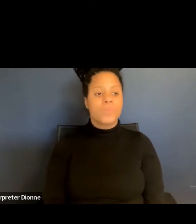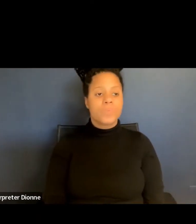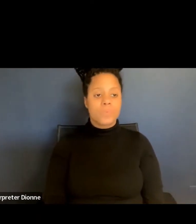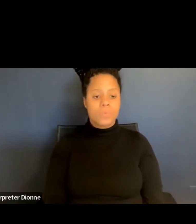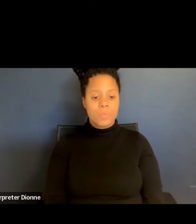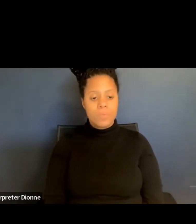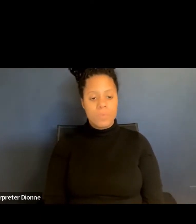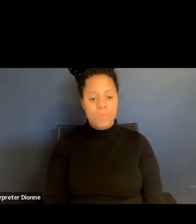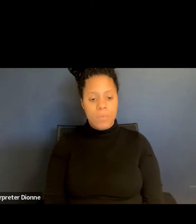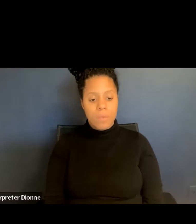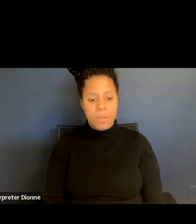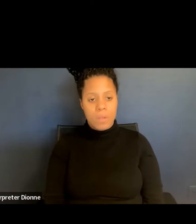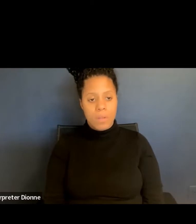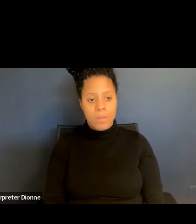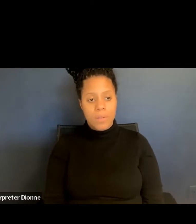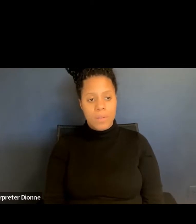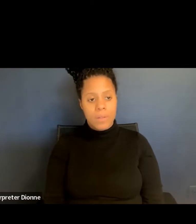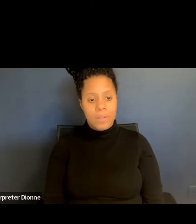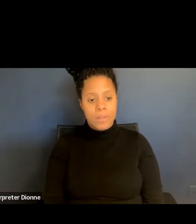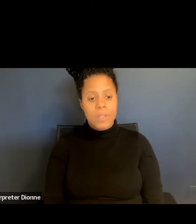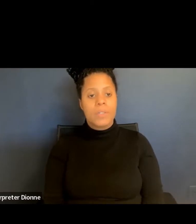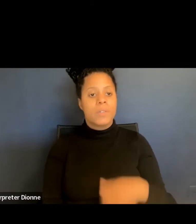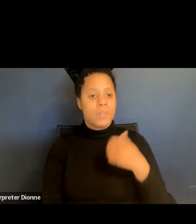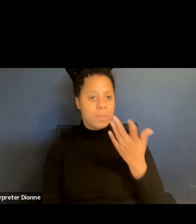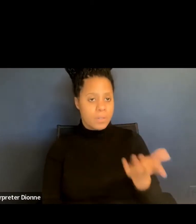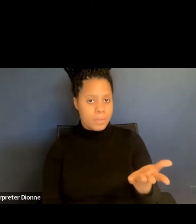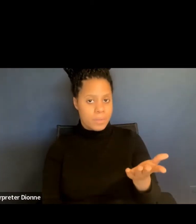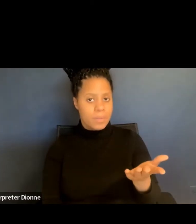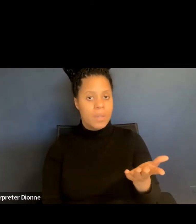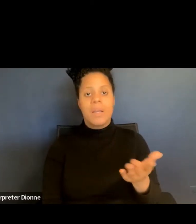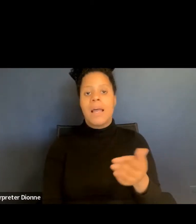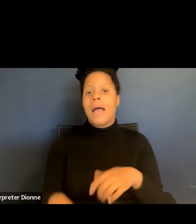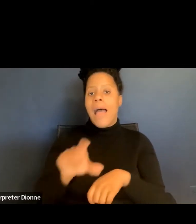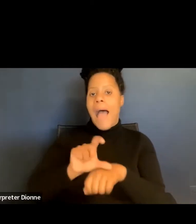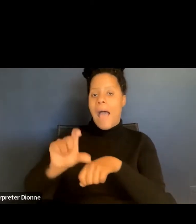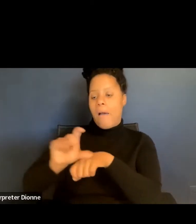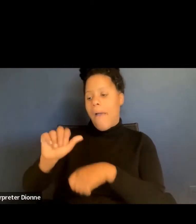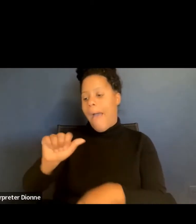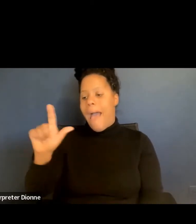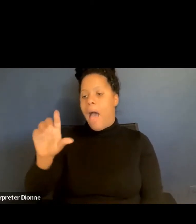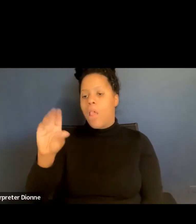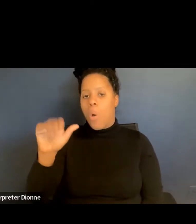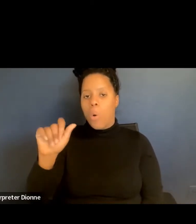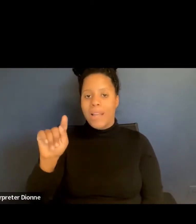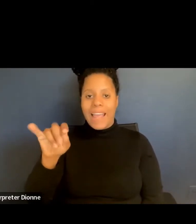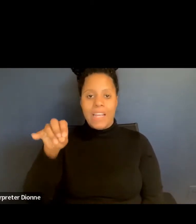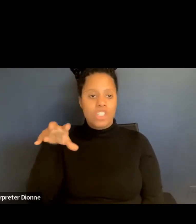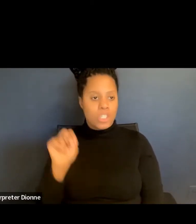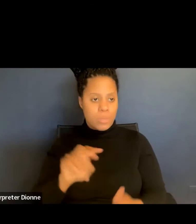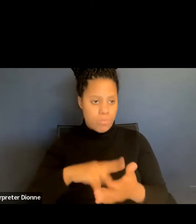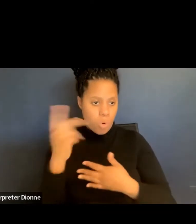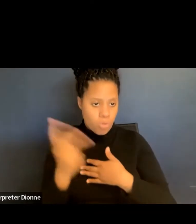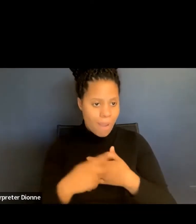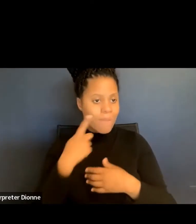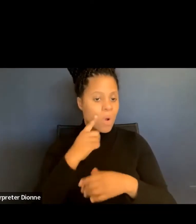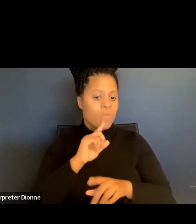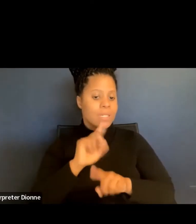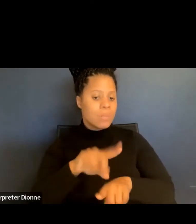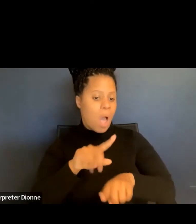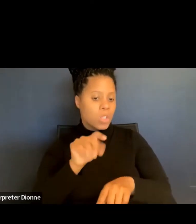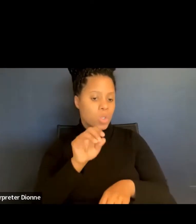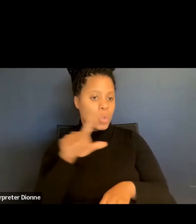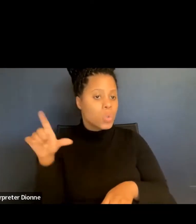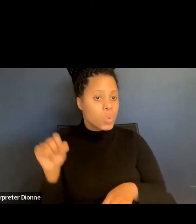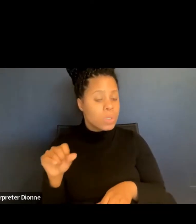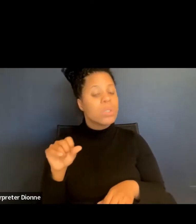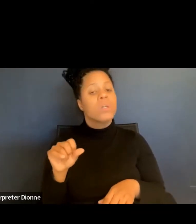turn directly to the allocation programs for the response tools. In order to ensure equitable access